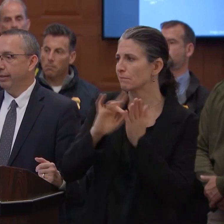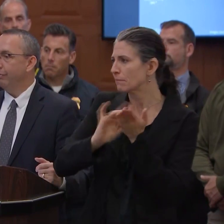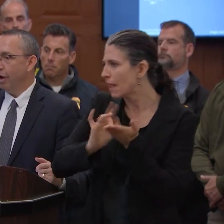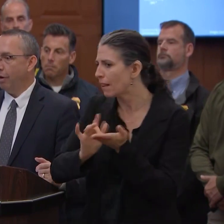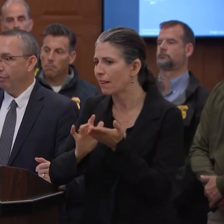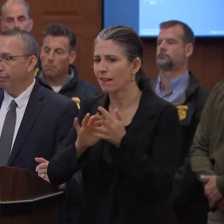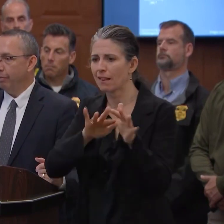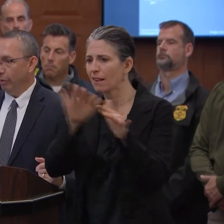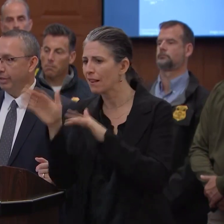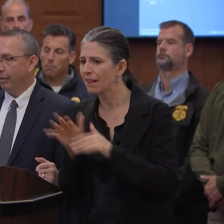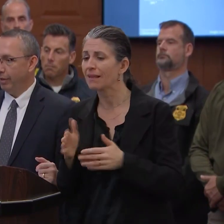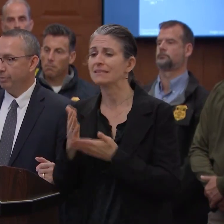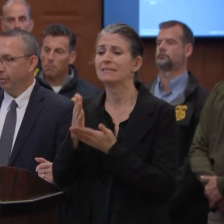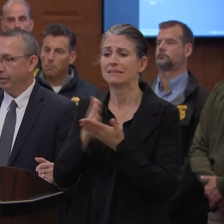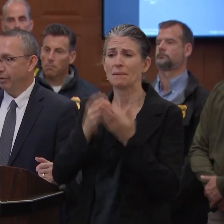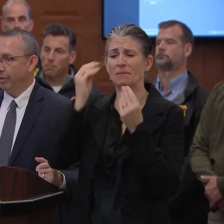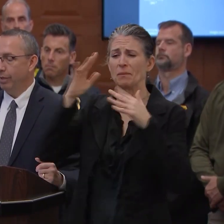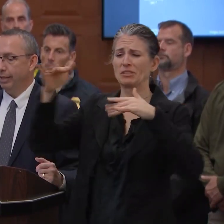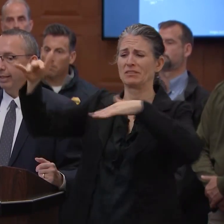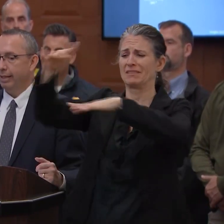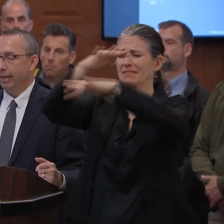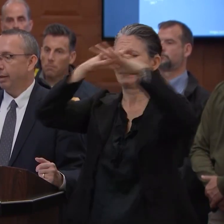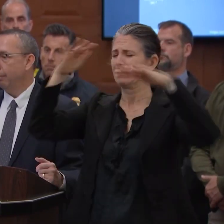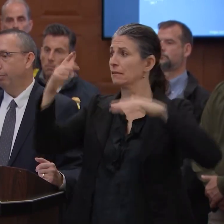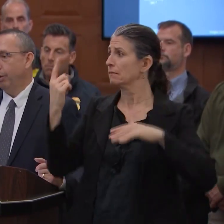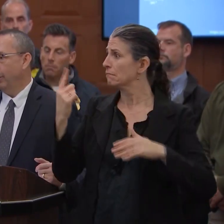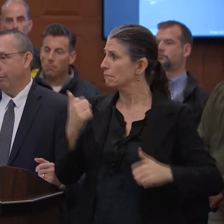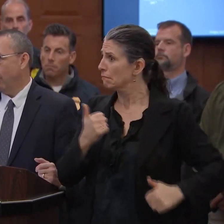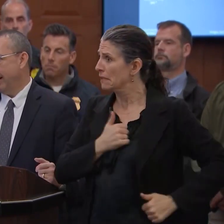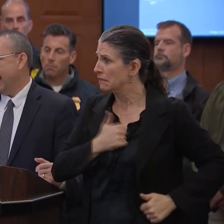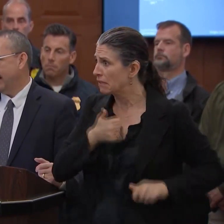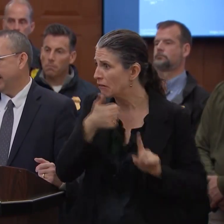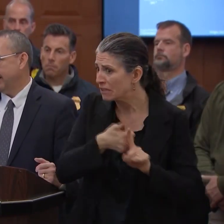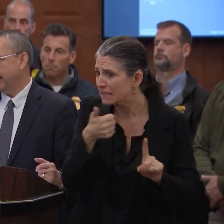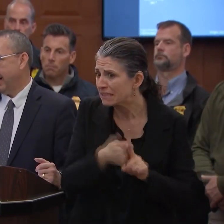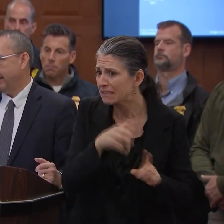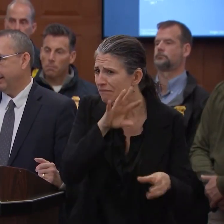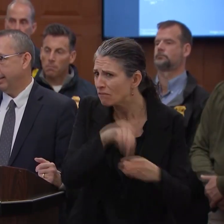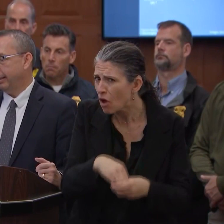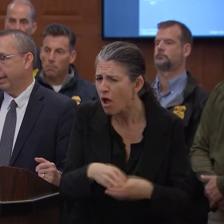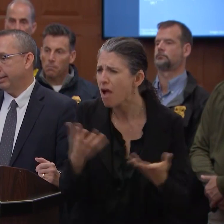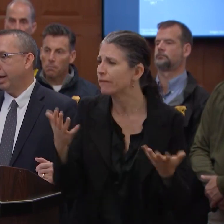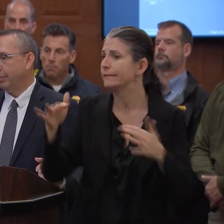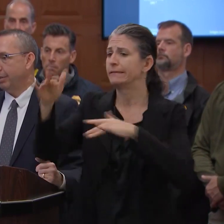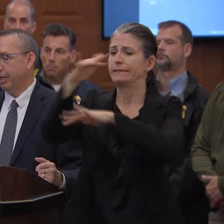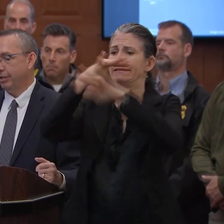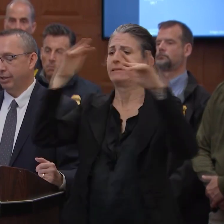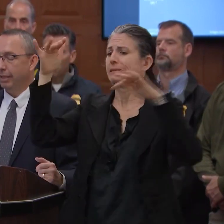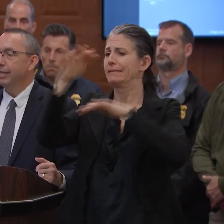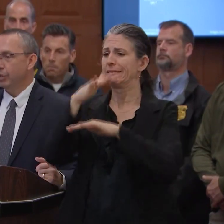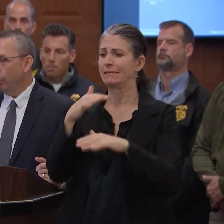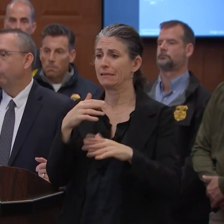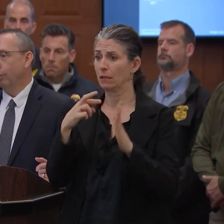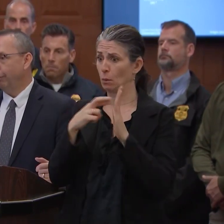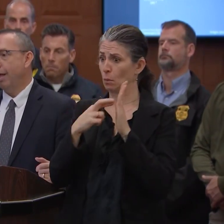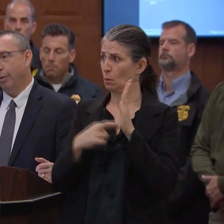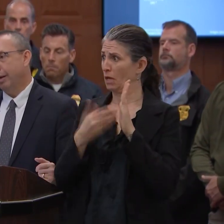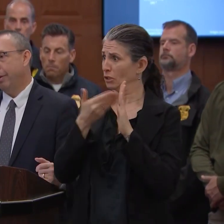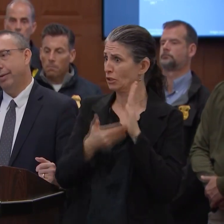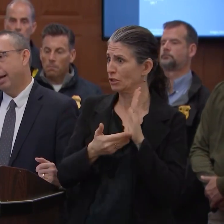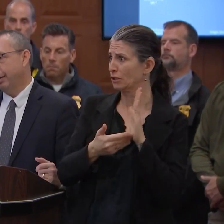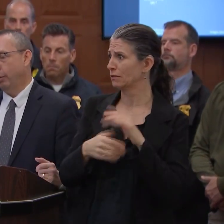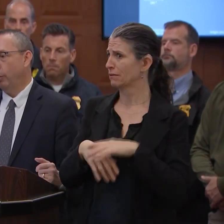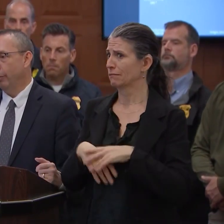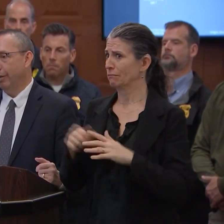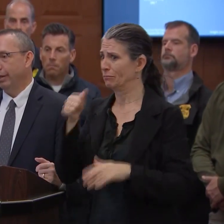that it did involve the military, his military unit. We don't have ready access to that documentation, so we're following